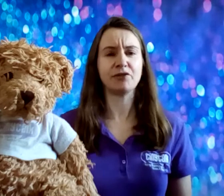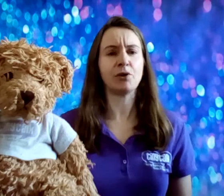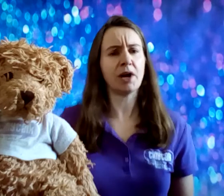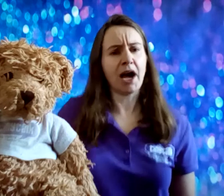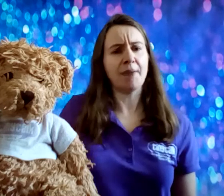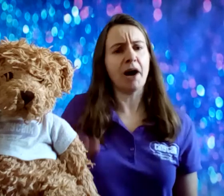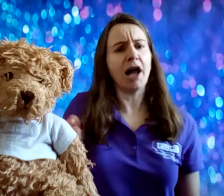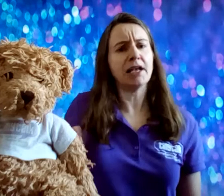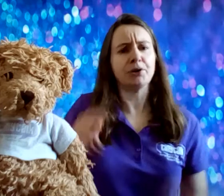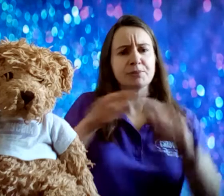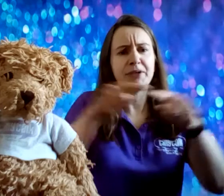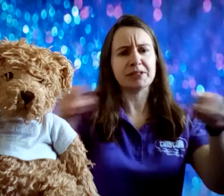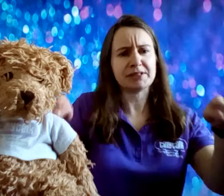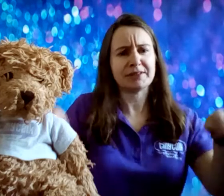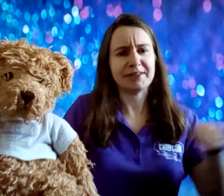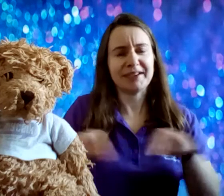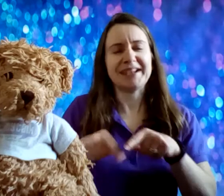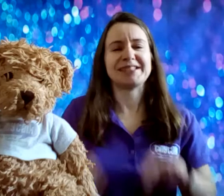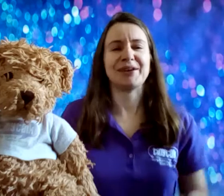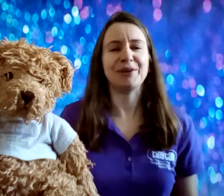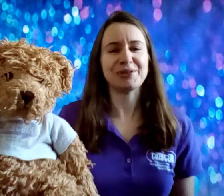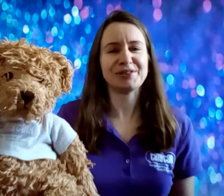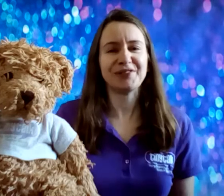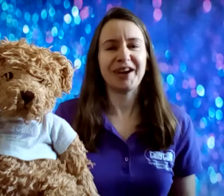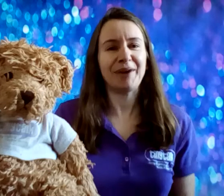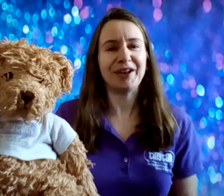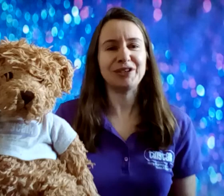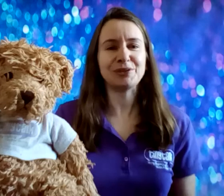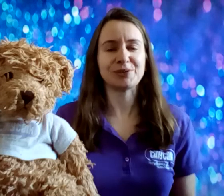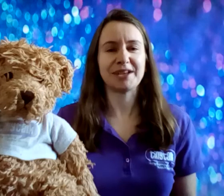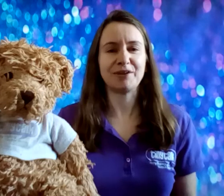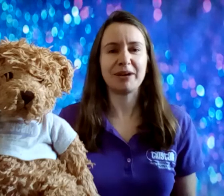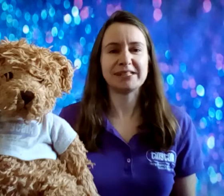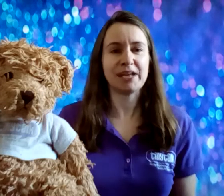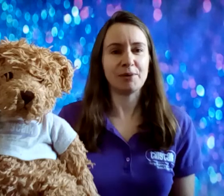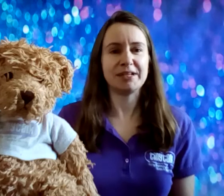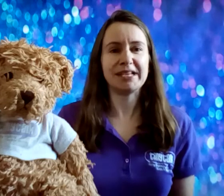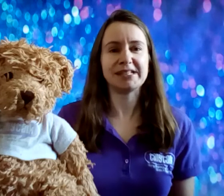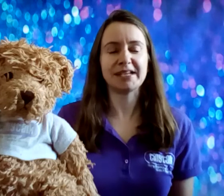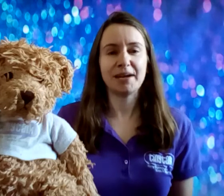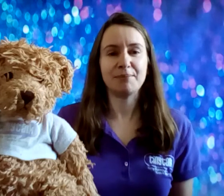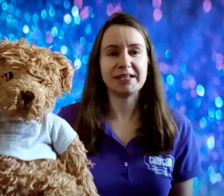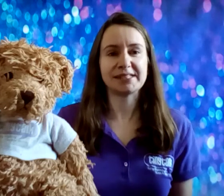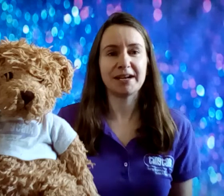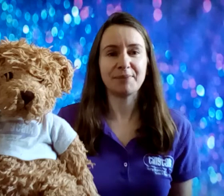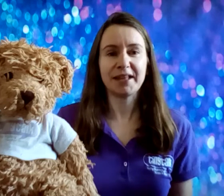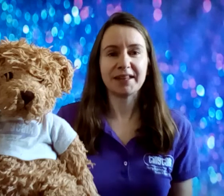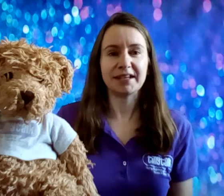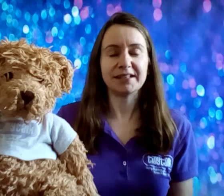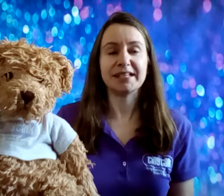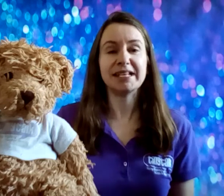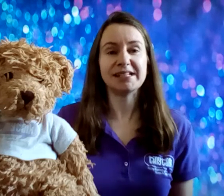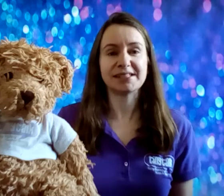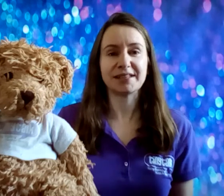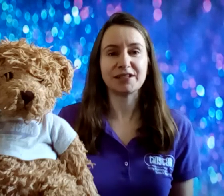for allotment? So lots of unusual sign requests. We need to meet the needs that your